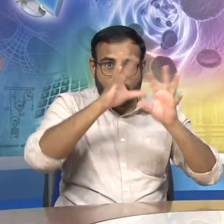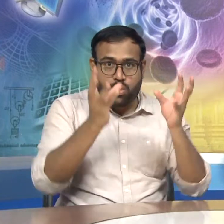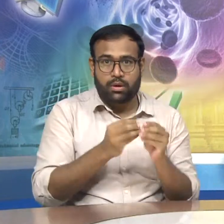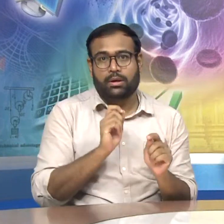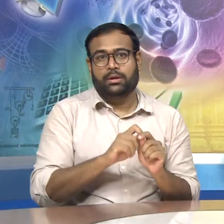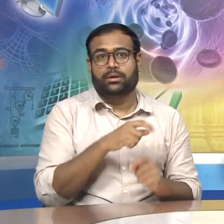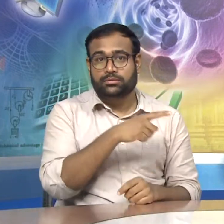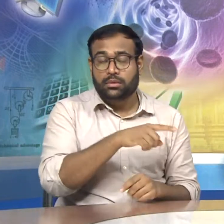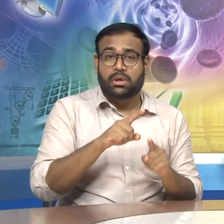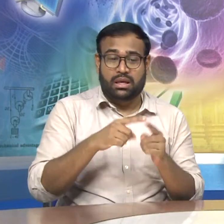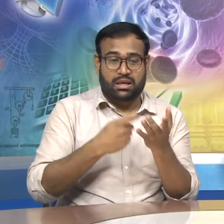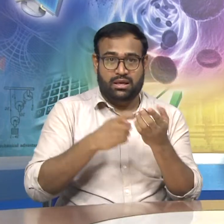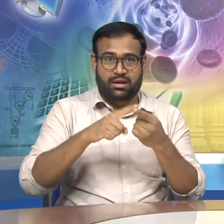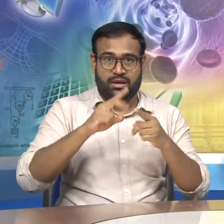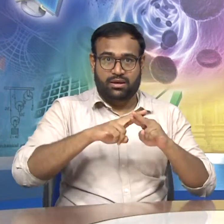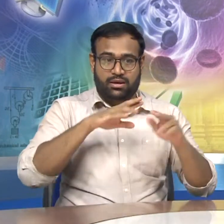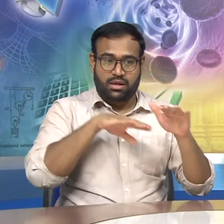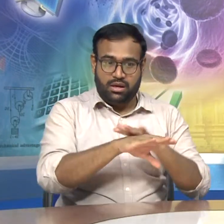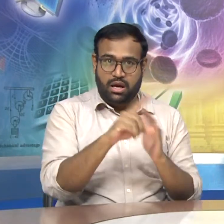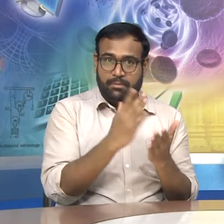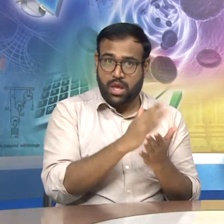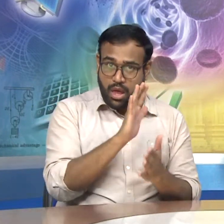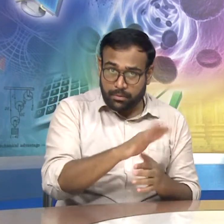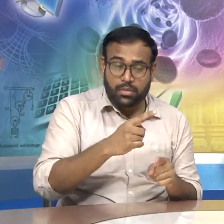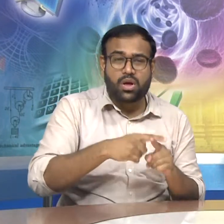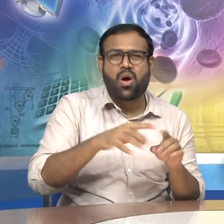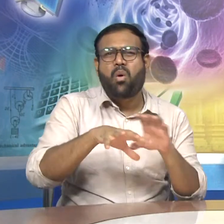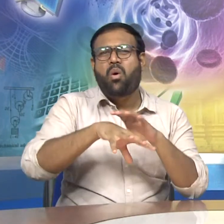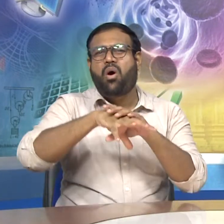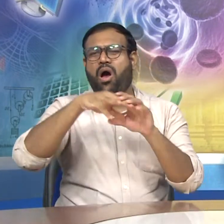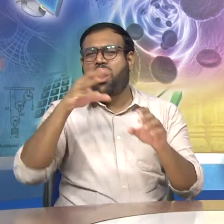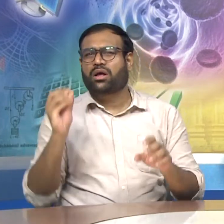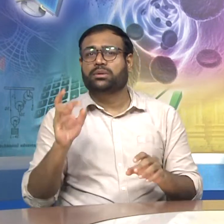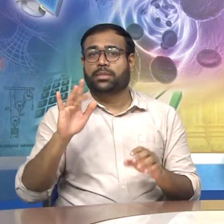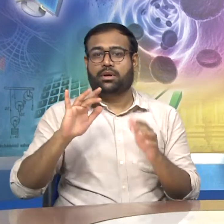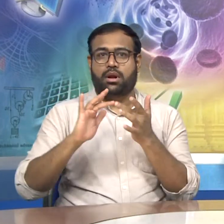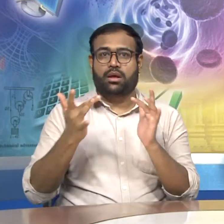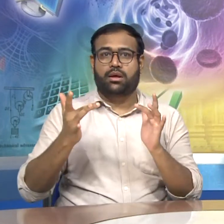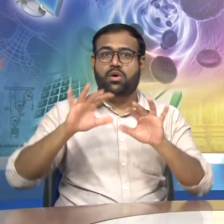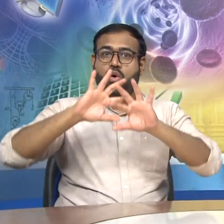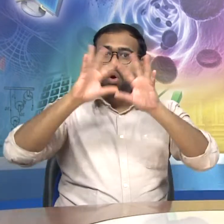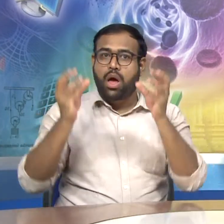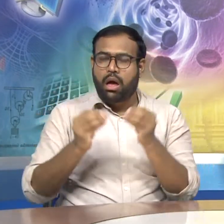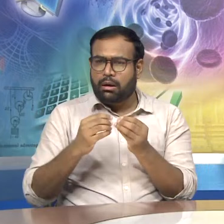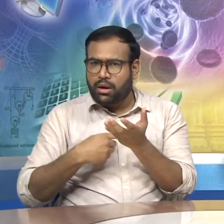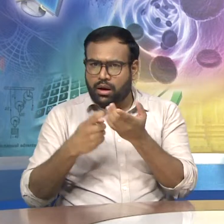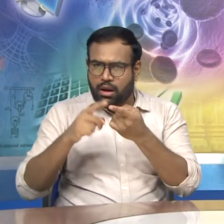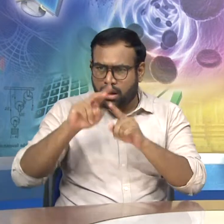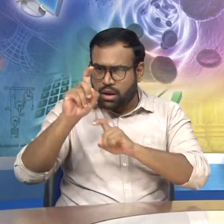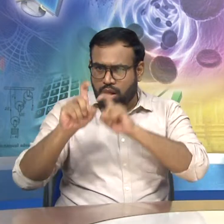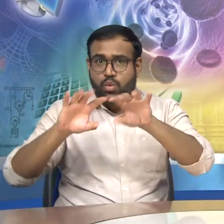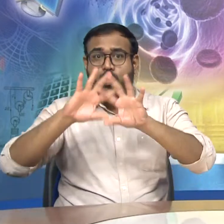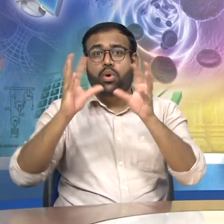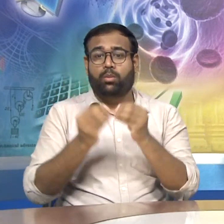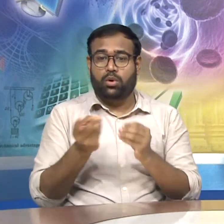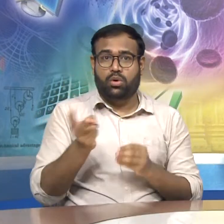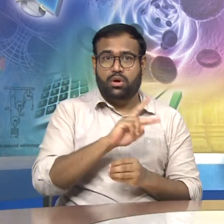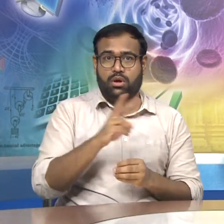Librarian may utilize the resources available in the library as well as those available outside